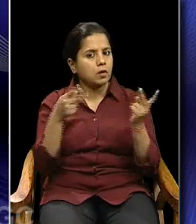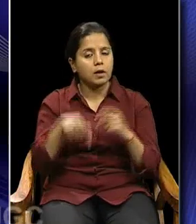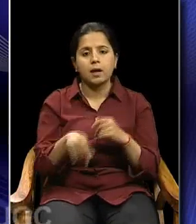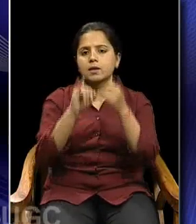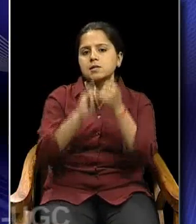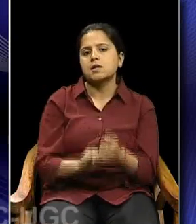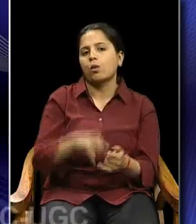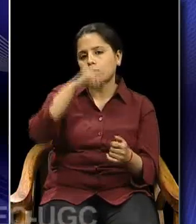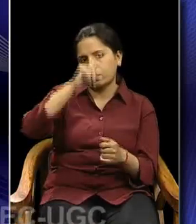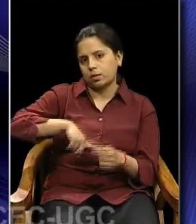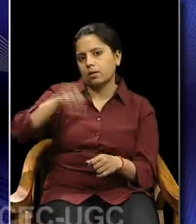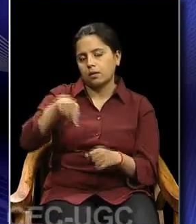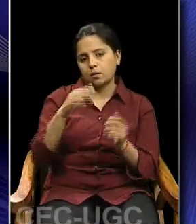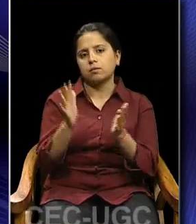India.